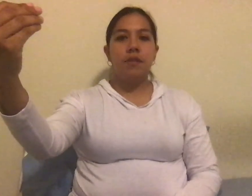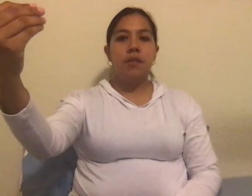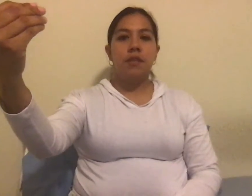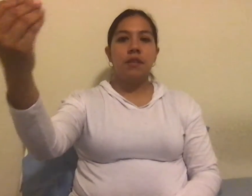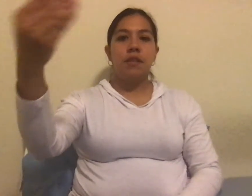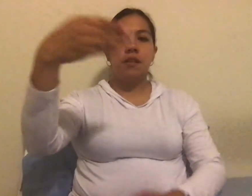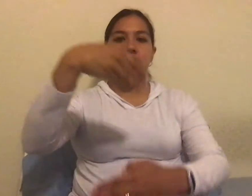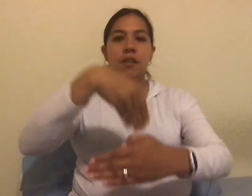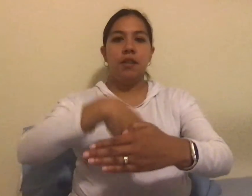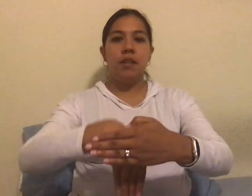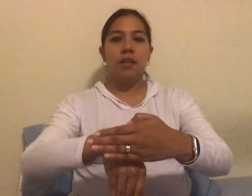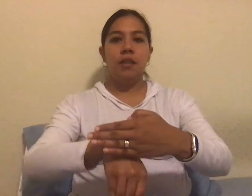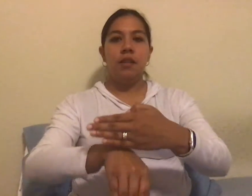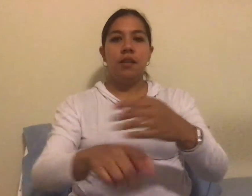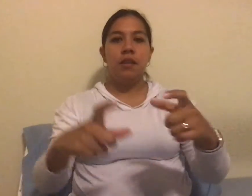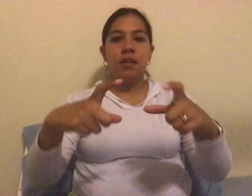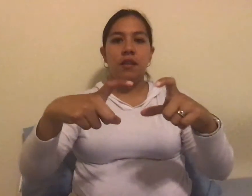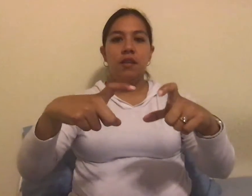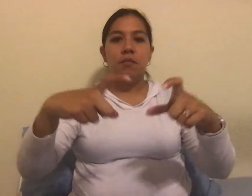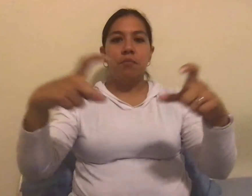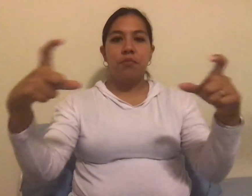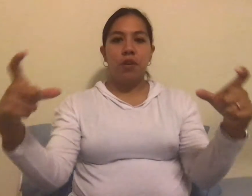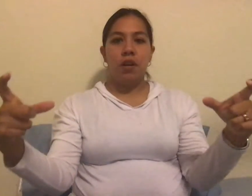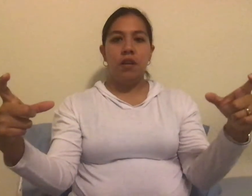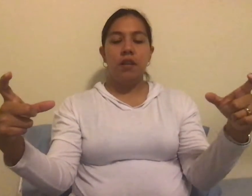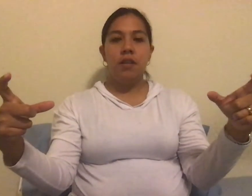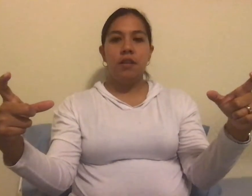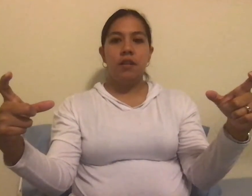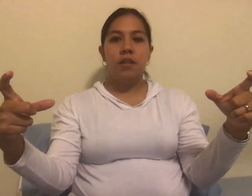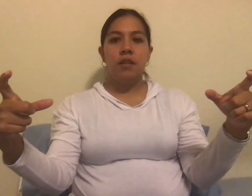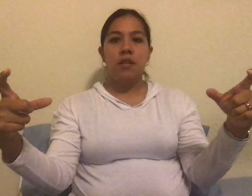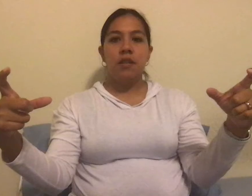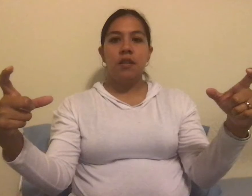out in broad.